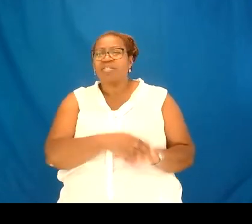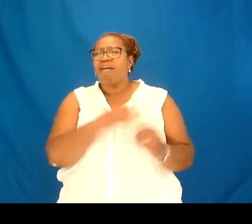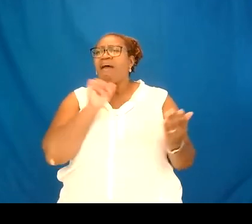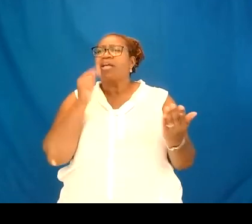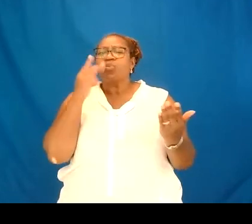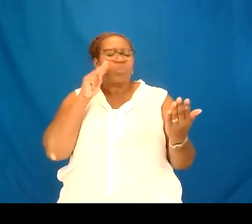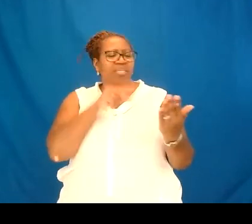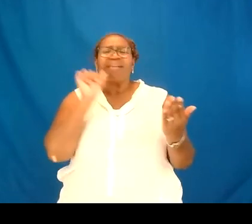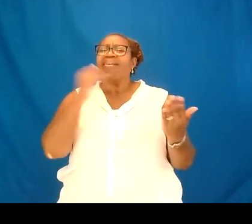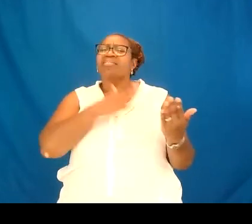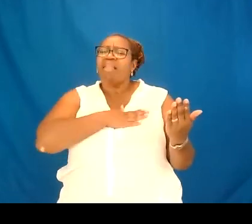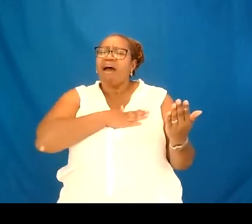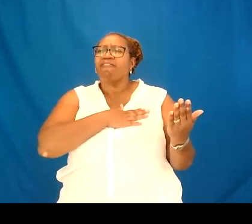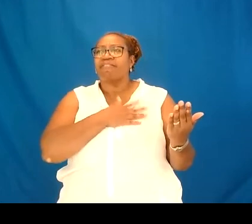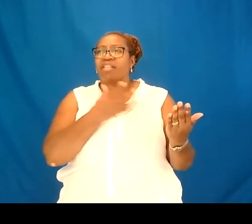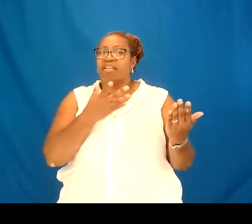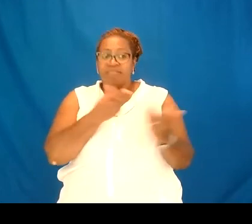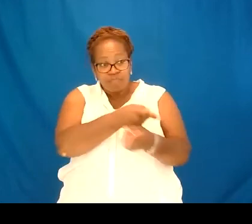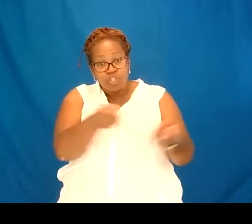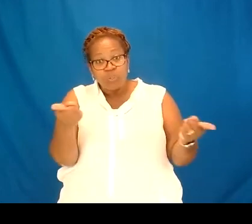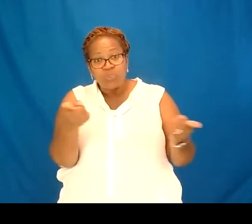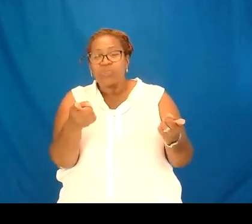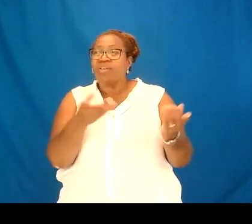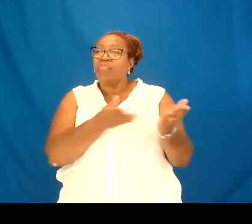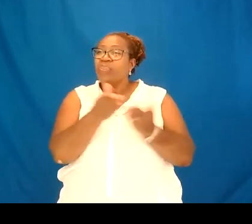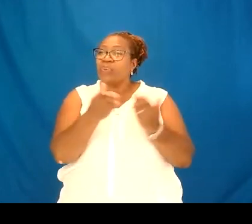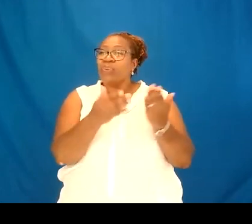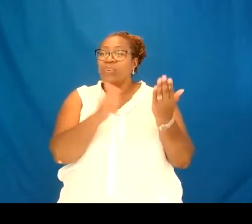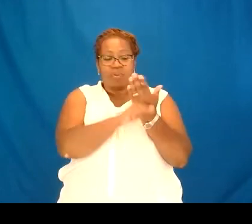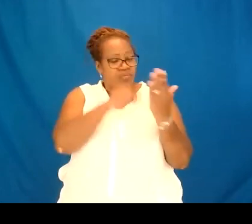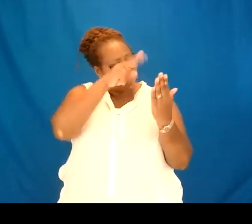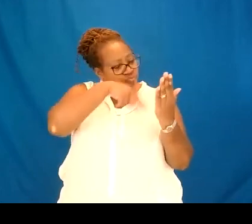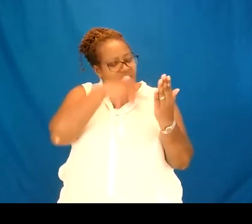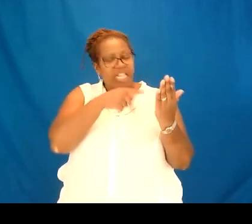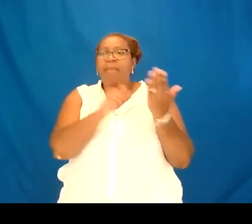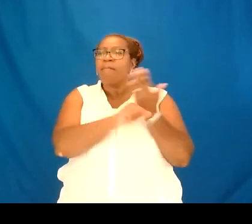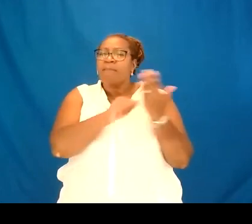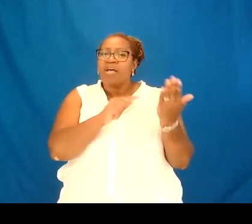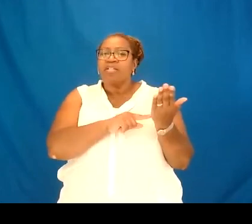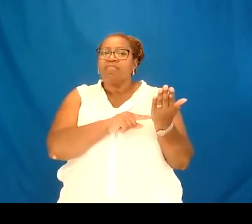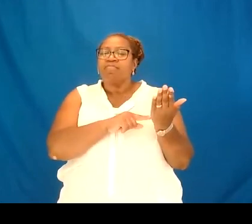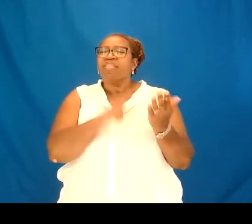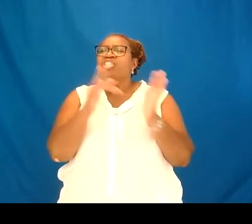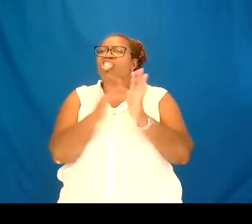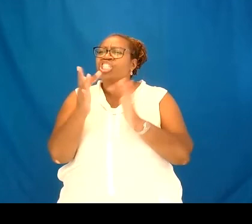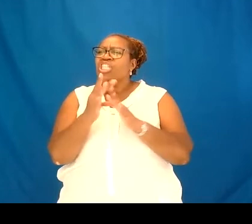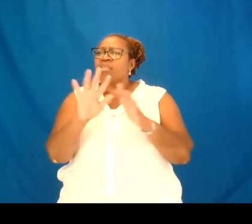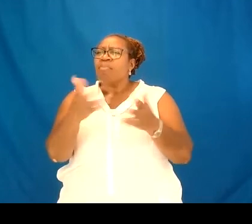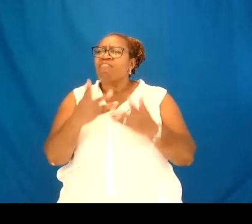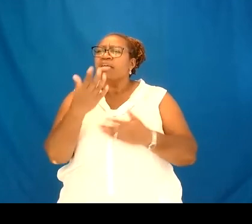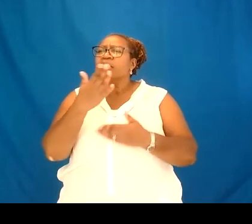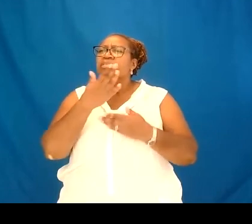Bible. And Jesus is offering us today nourishment through this passage and calling us into a